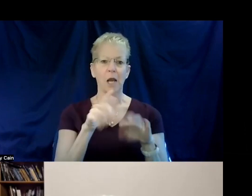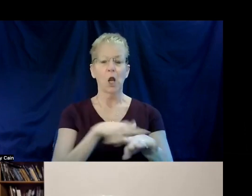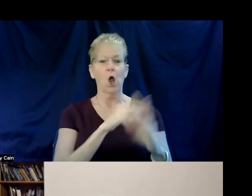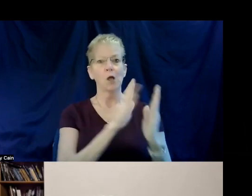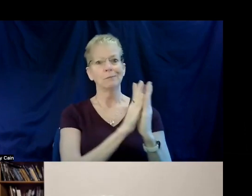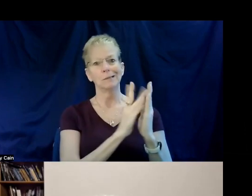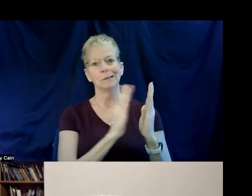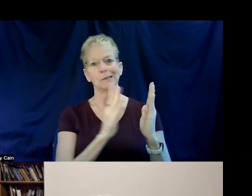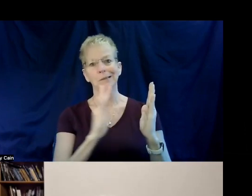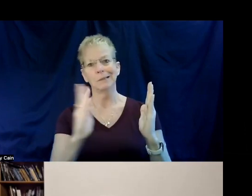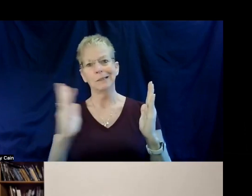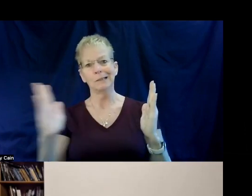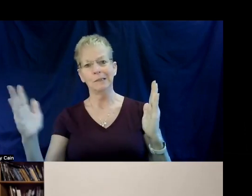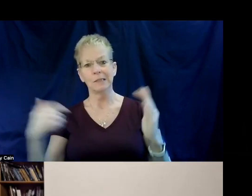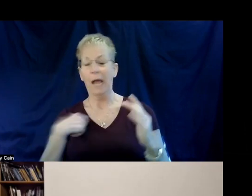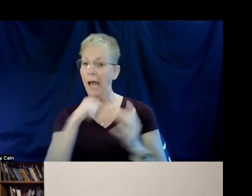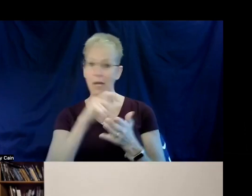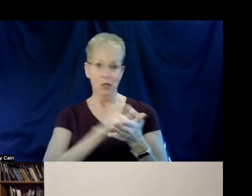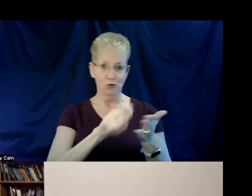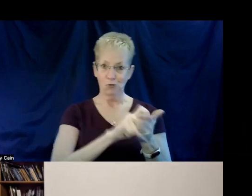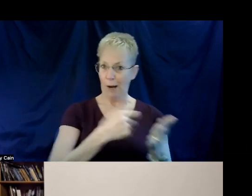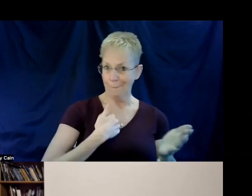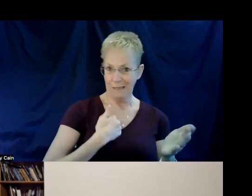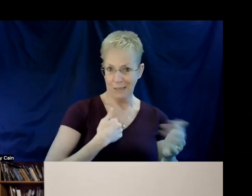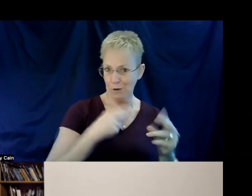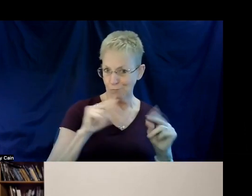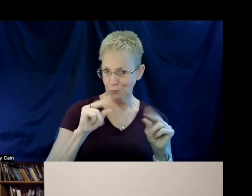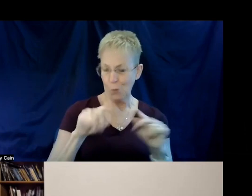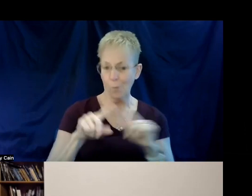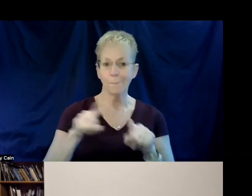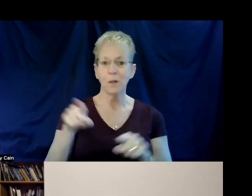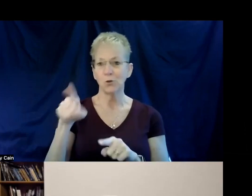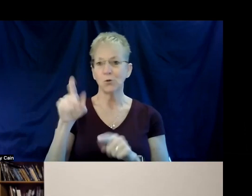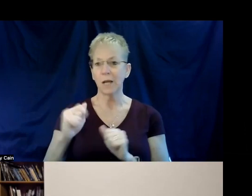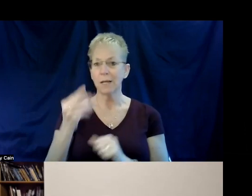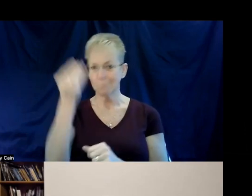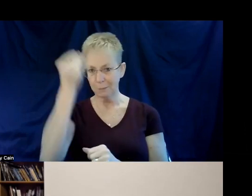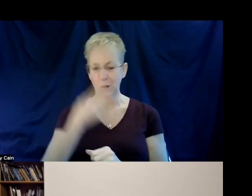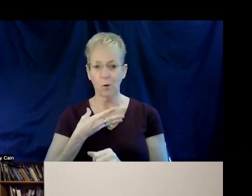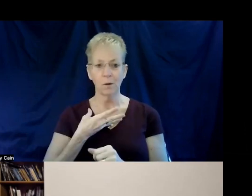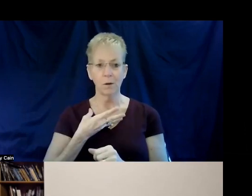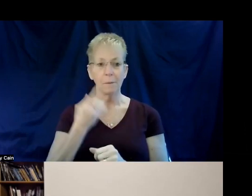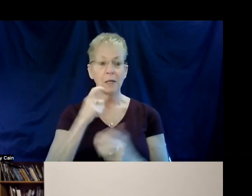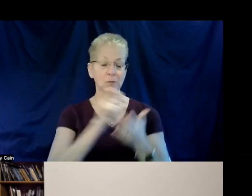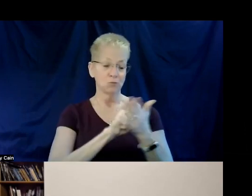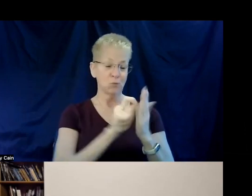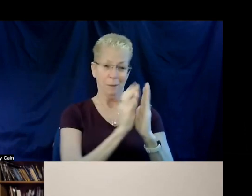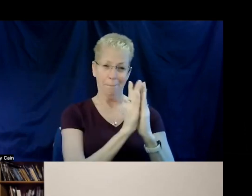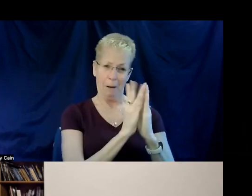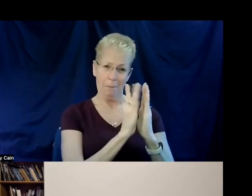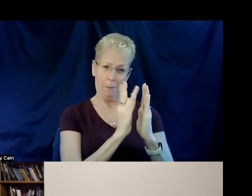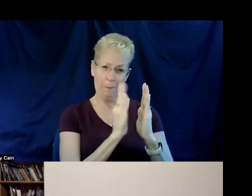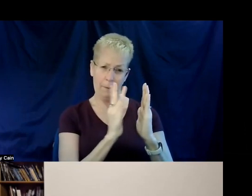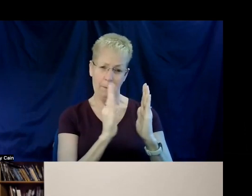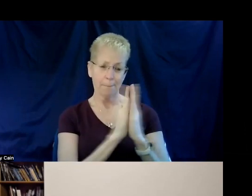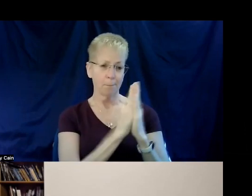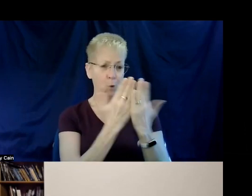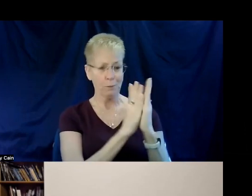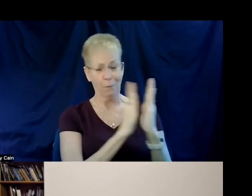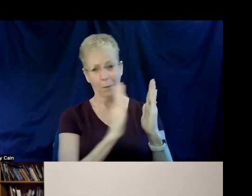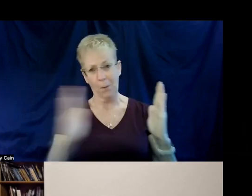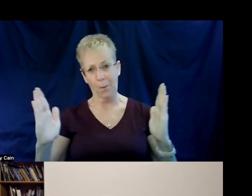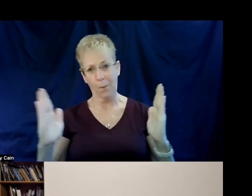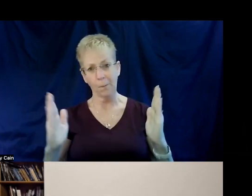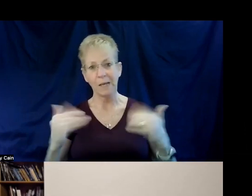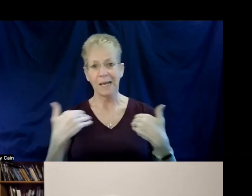suspect, I don't write myself, so I'm not sure how true this is. So you probably have an opinion. But when you write a long series, I think there's a danger